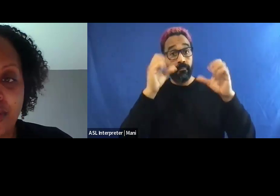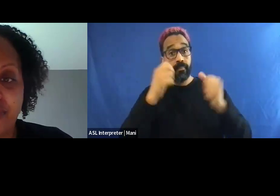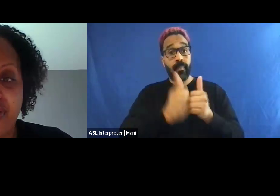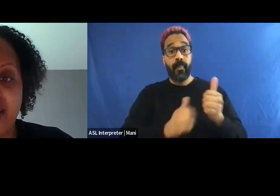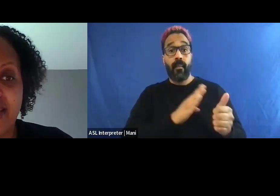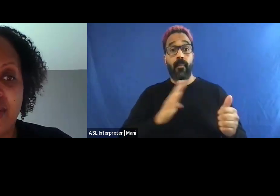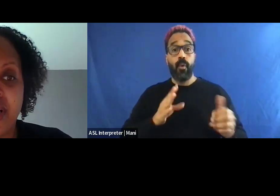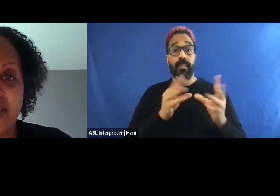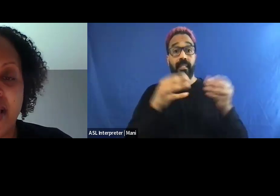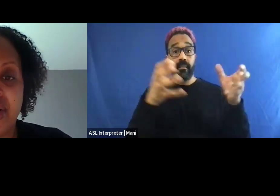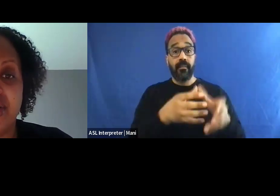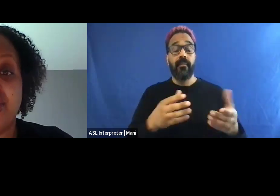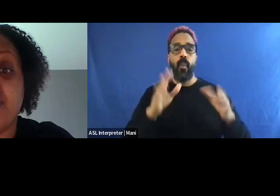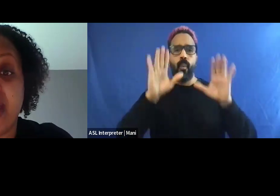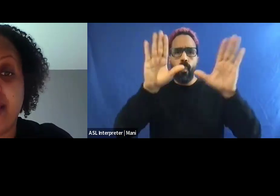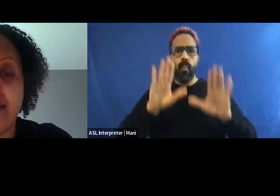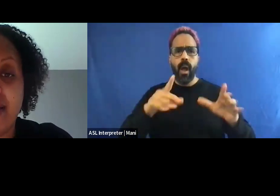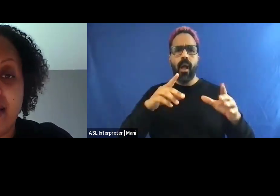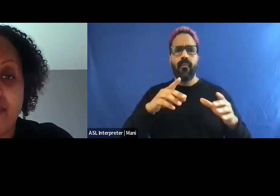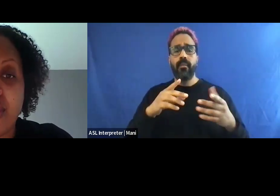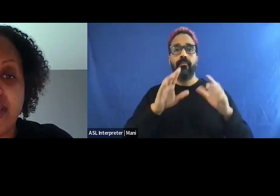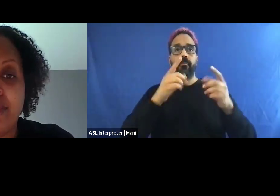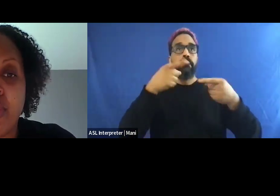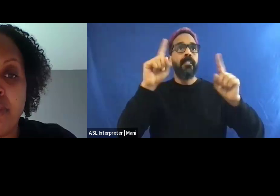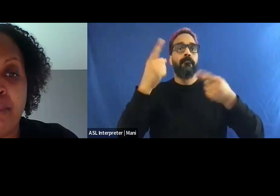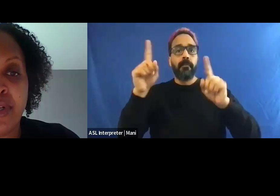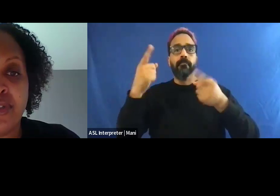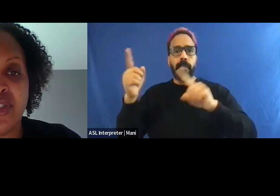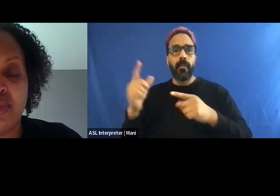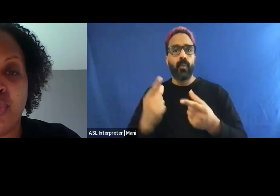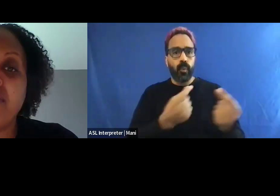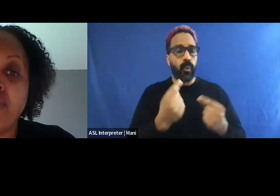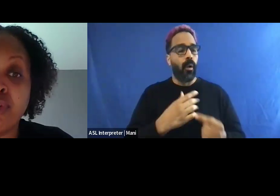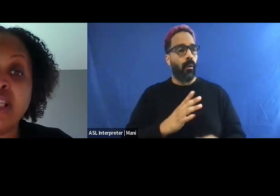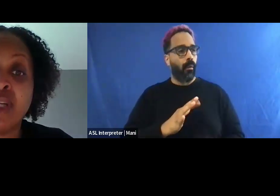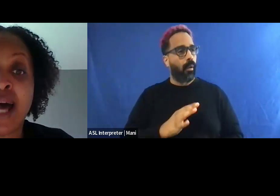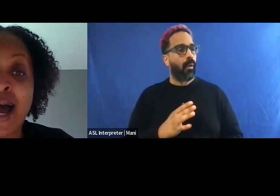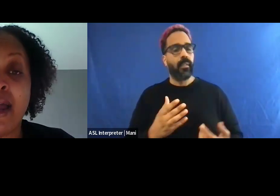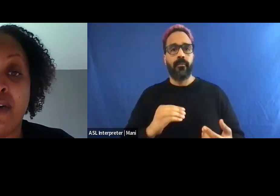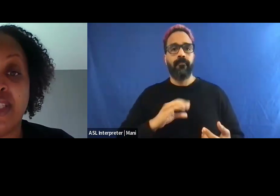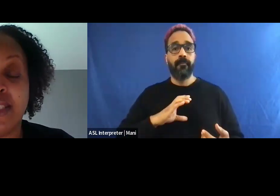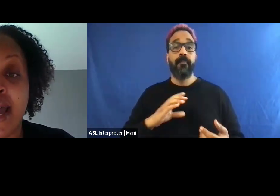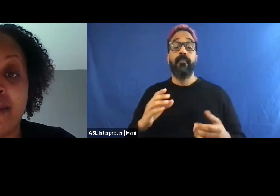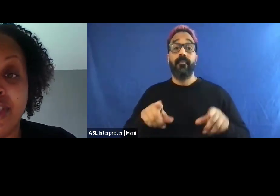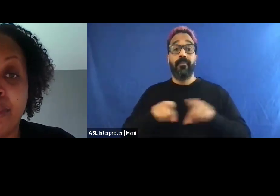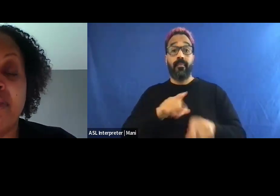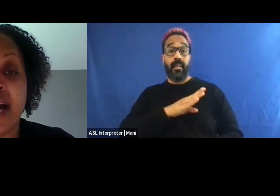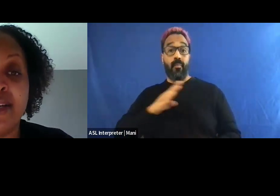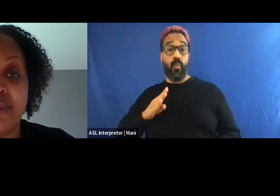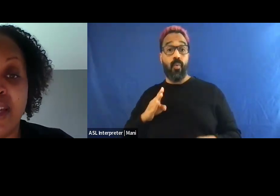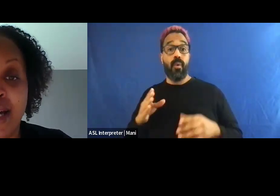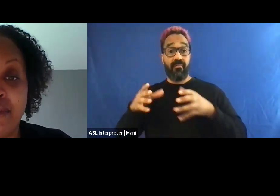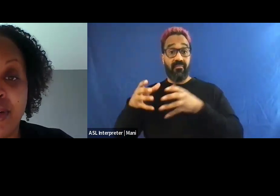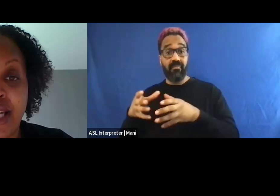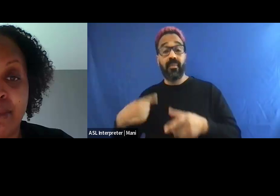of the wonderful things that the organization is doing. And of course, as board members, we really rely on the staff to provide